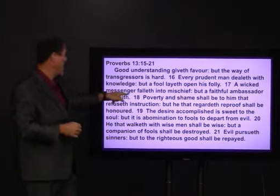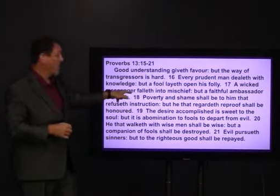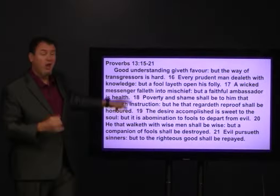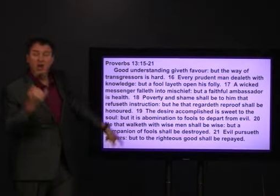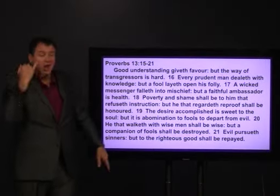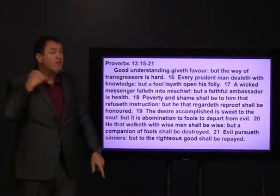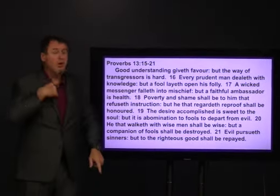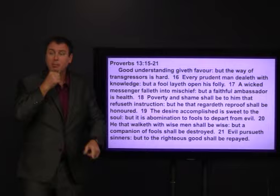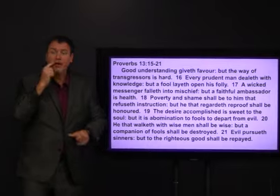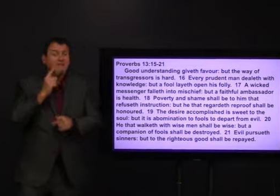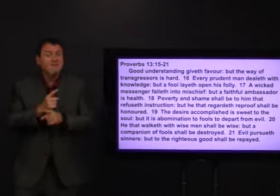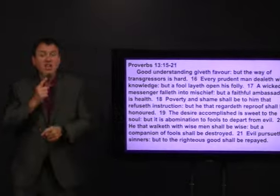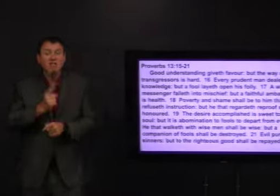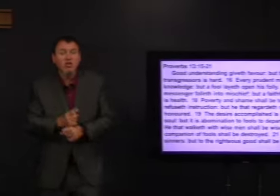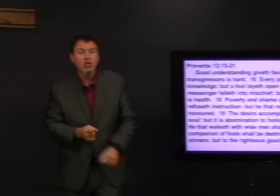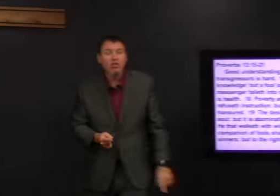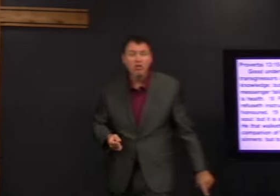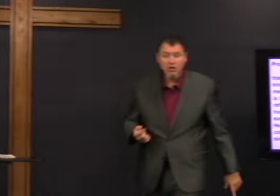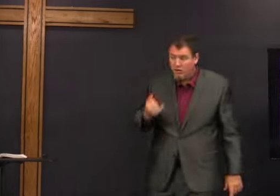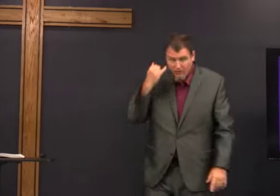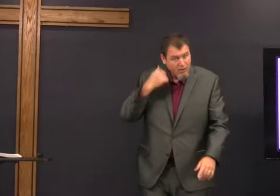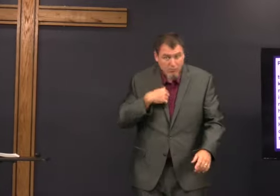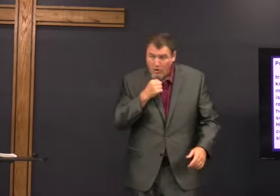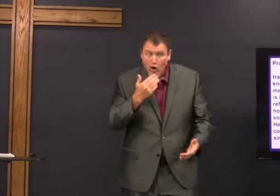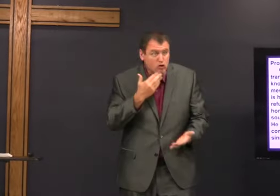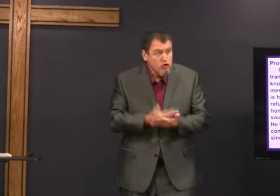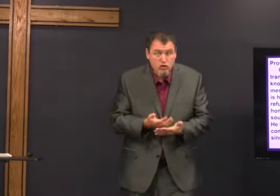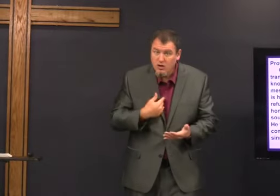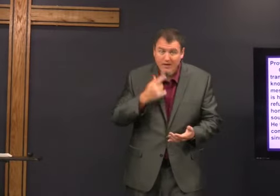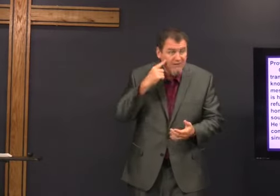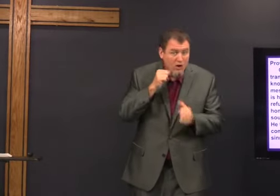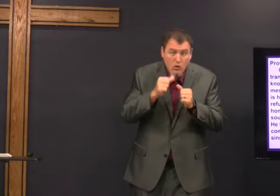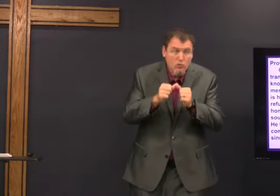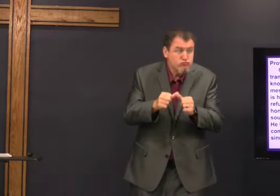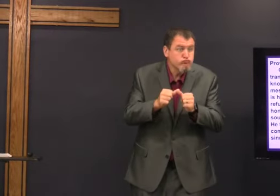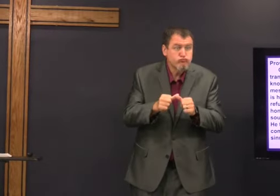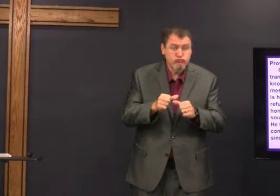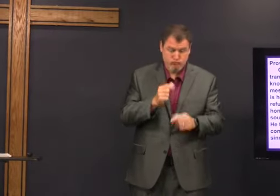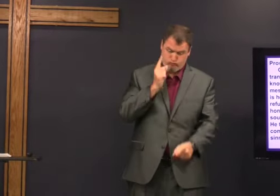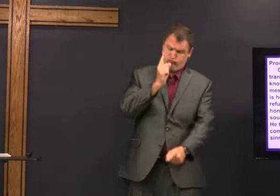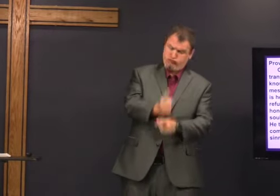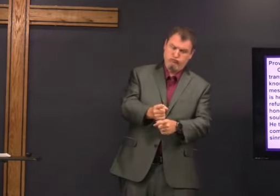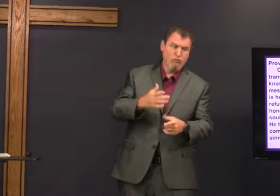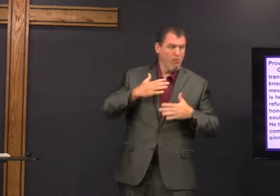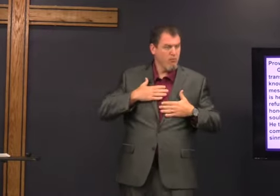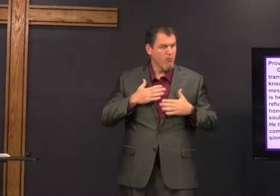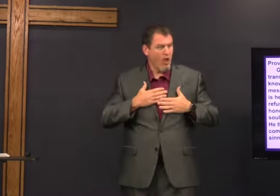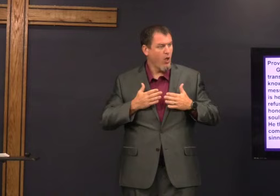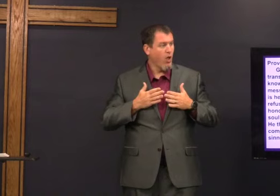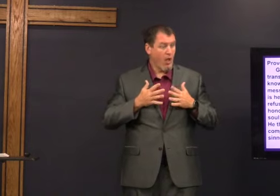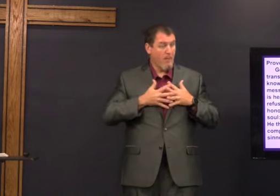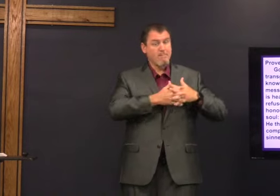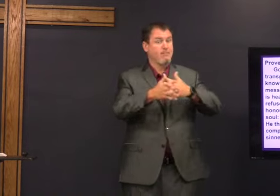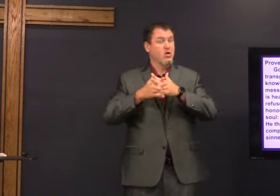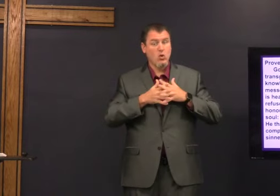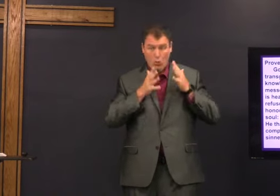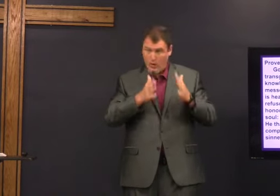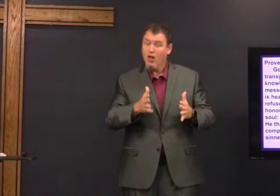A wicked messenger, if I'm not faithful, if I'm not a good,